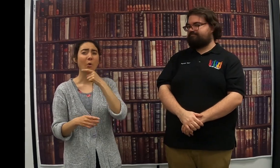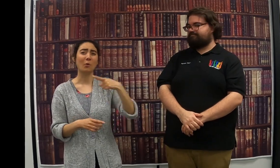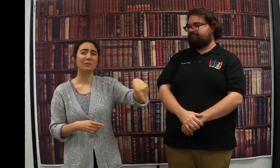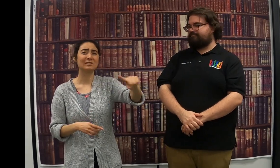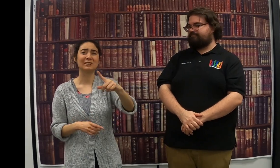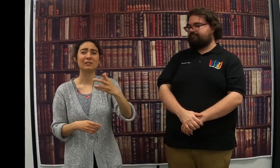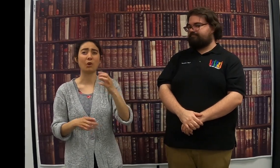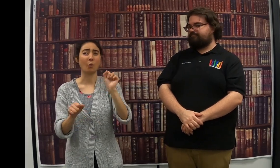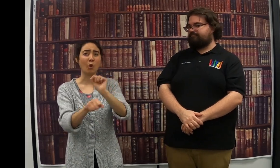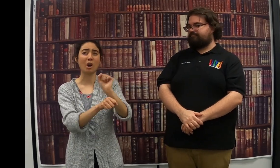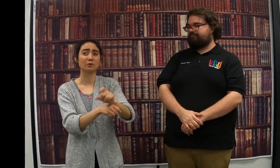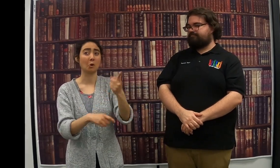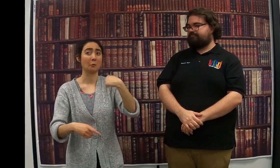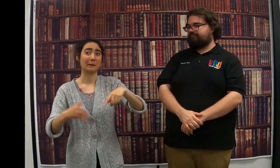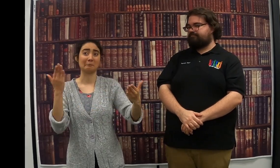day.